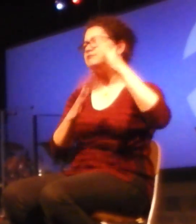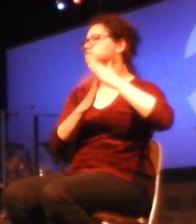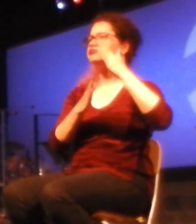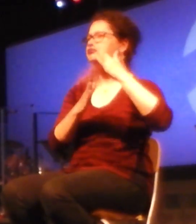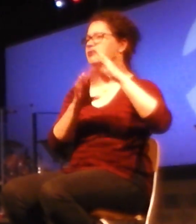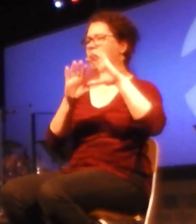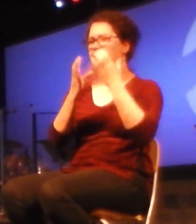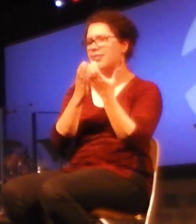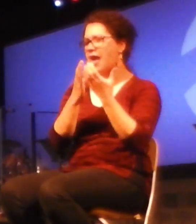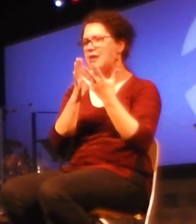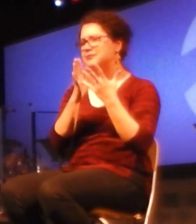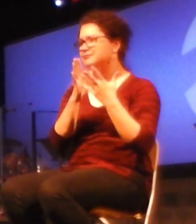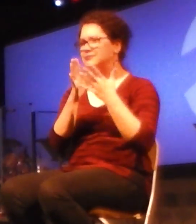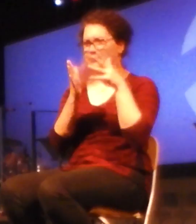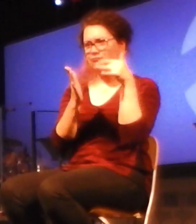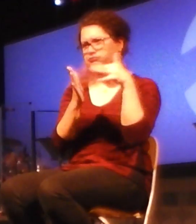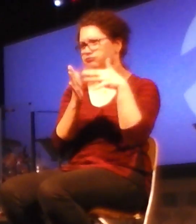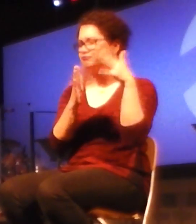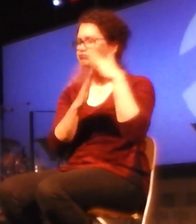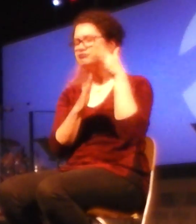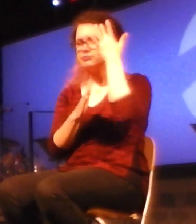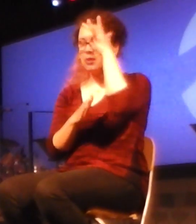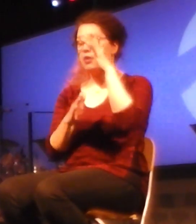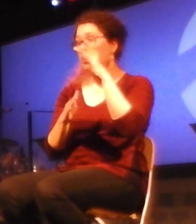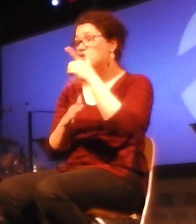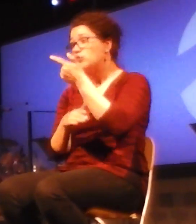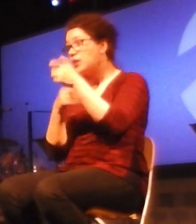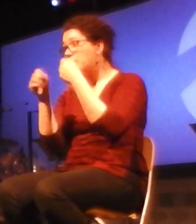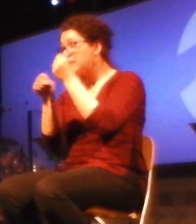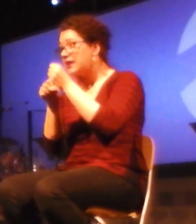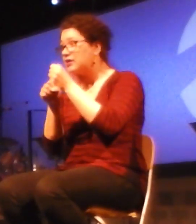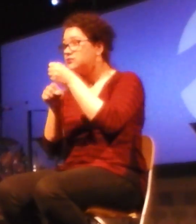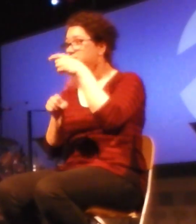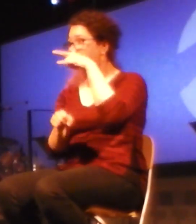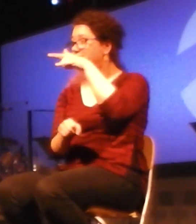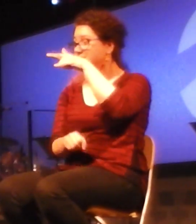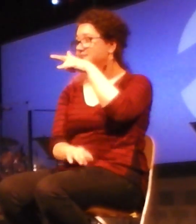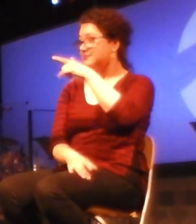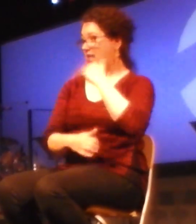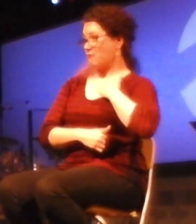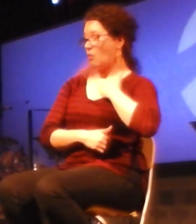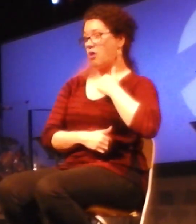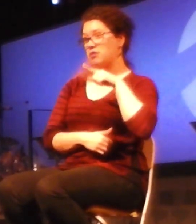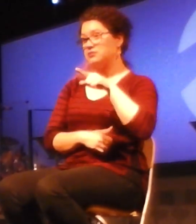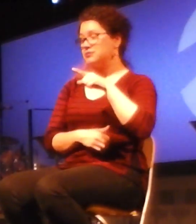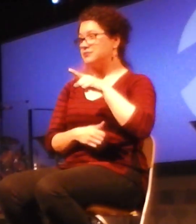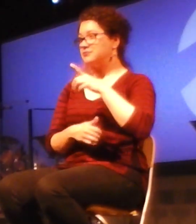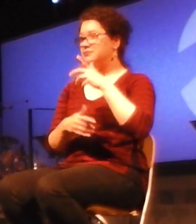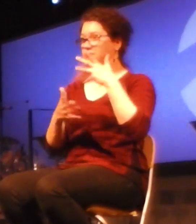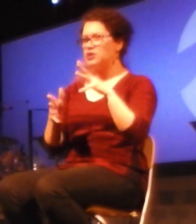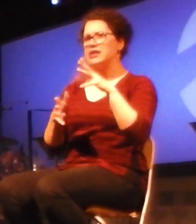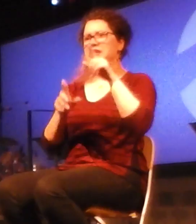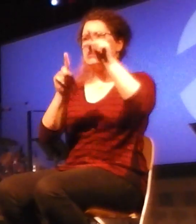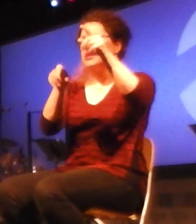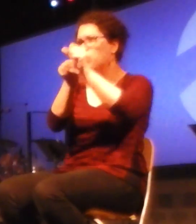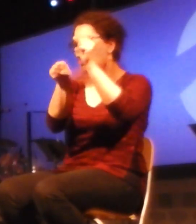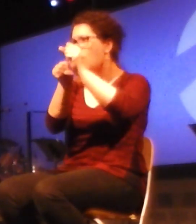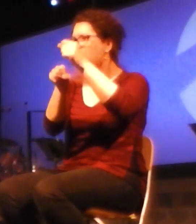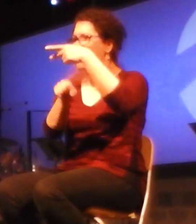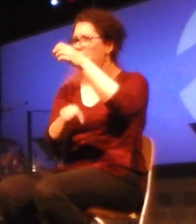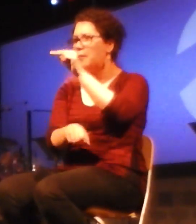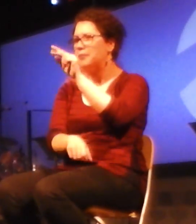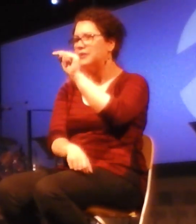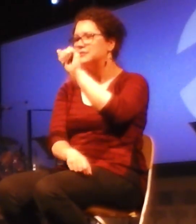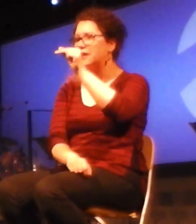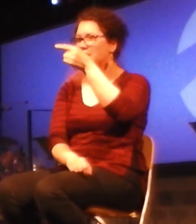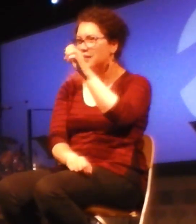My dad spent 21 years in the Air Force. He retired from the military. He did like briefings at the Pentagon and all this stuff.